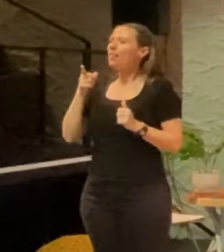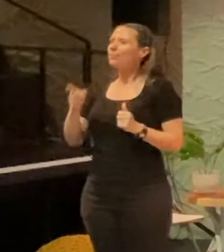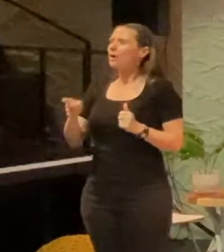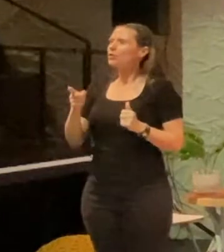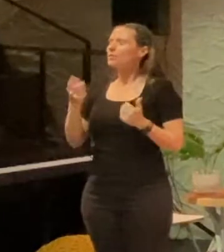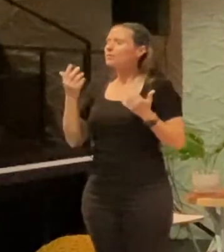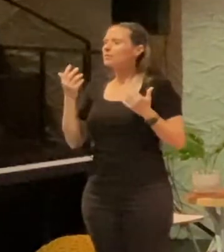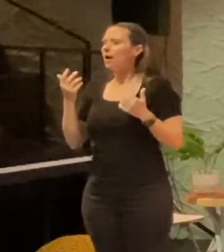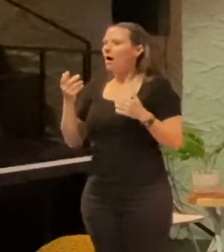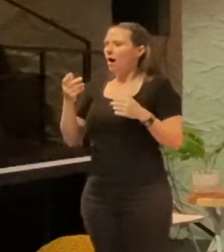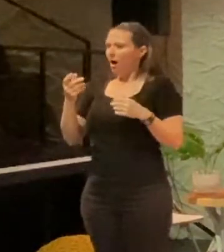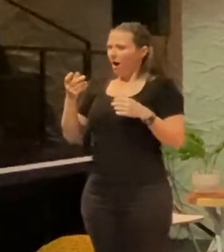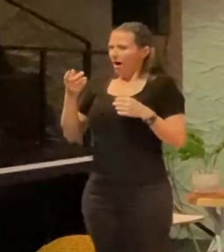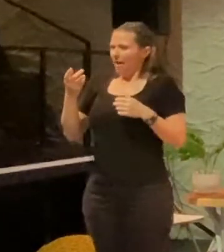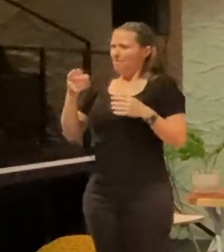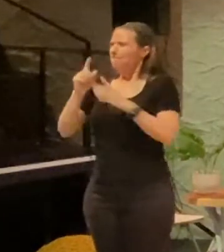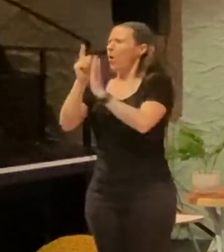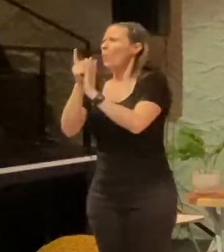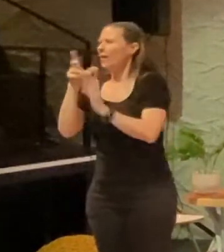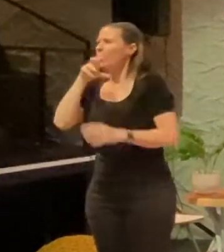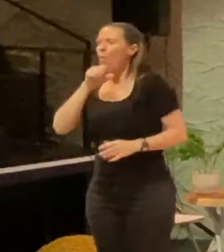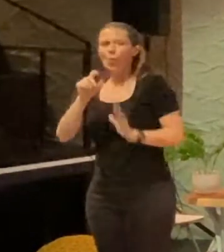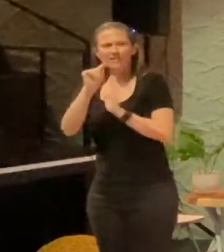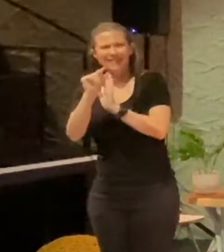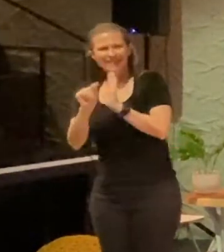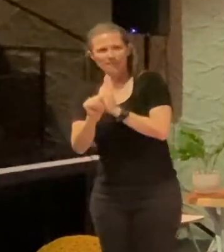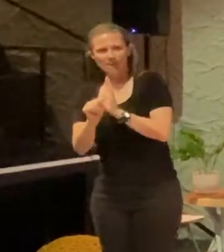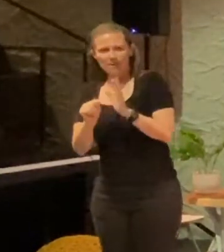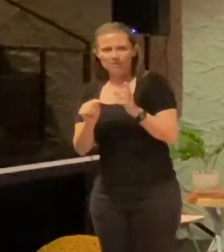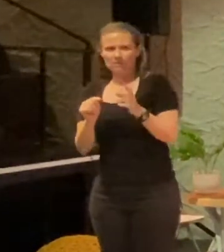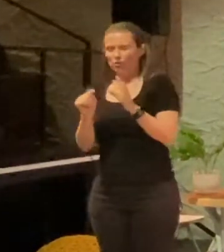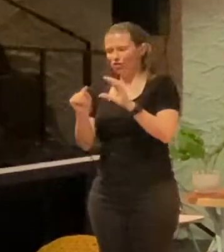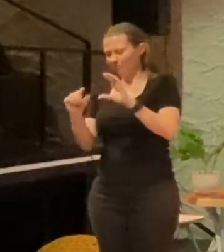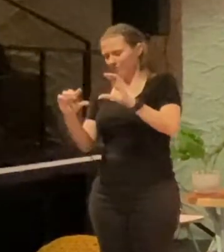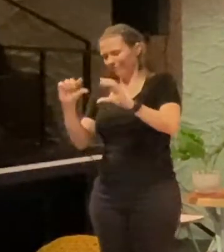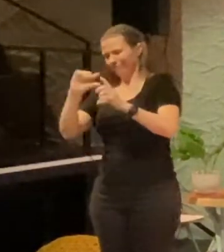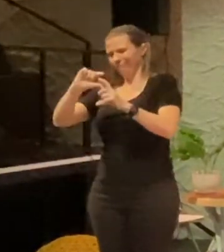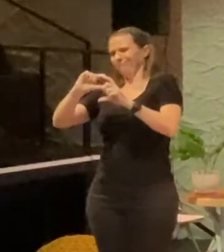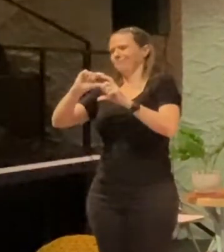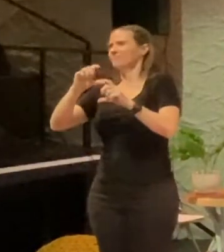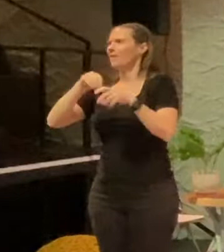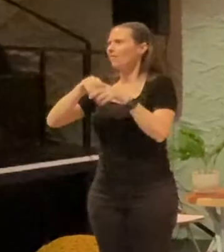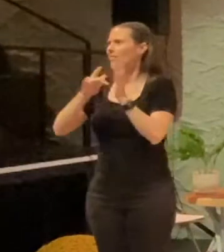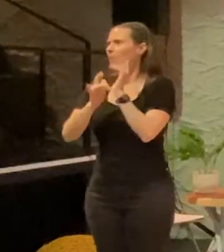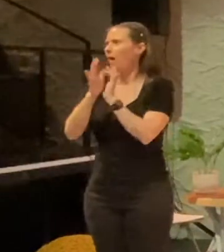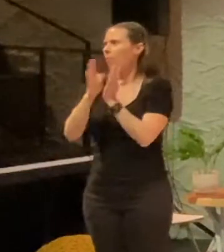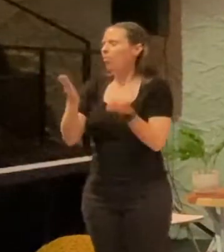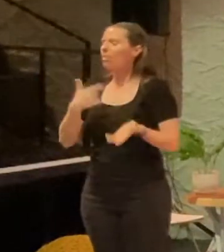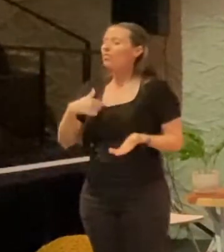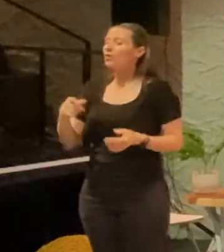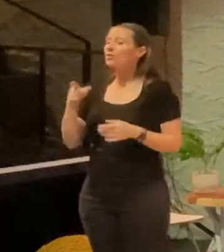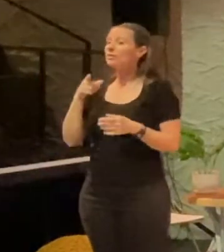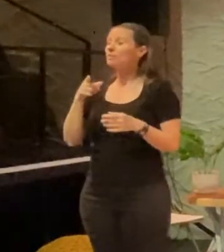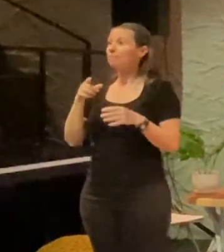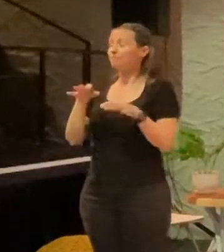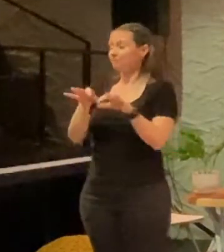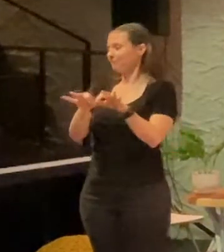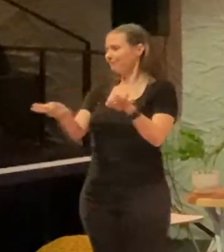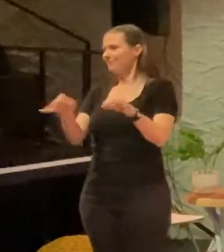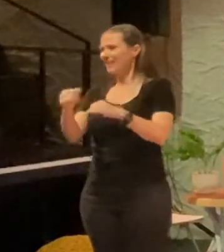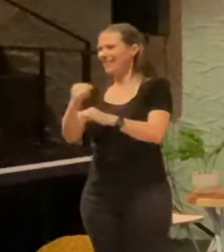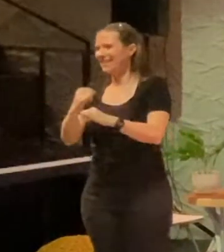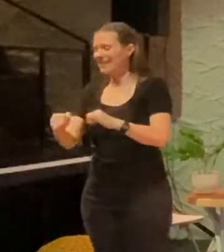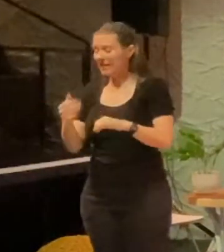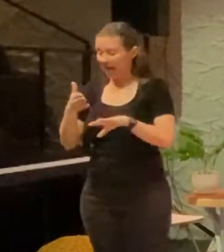if you read the Old Testament, which is, you know, about that much of the Bible. There's this cliffhanger at the end of it that